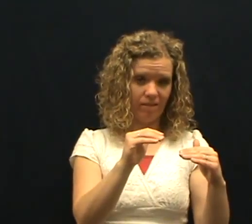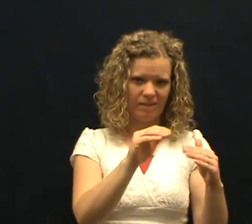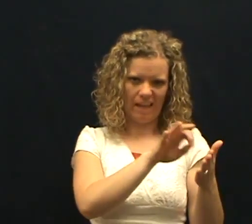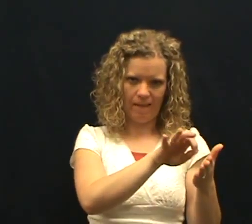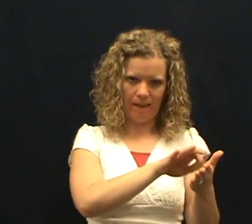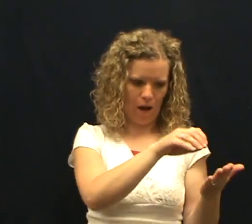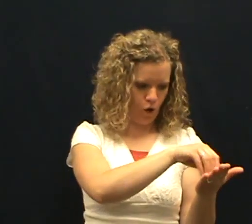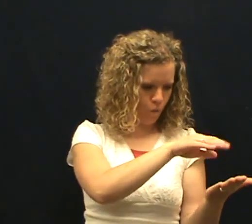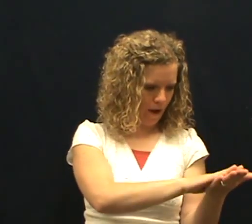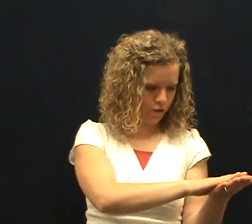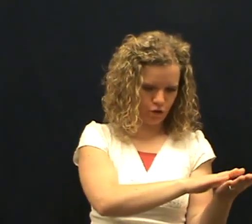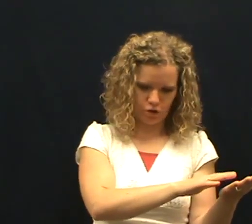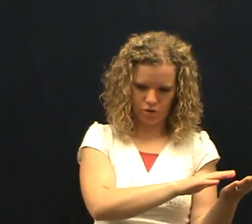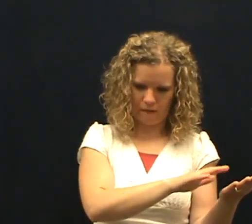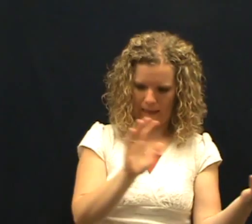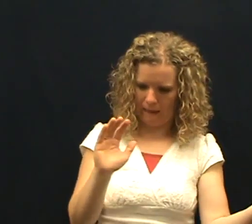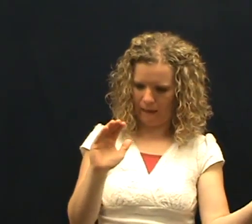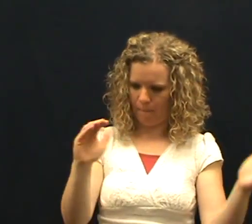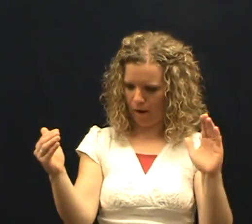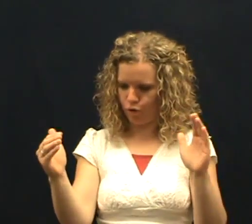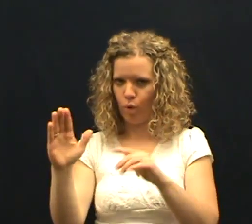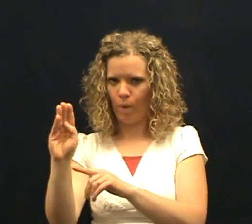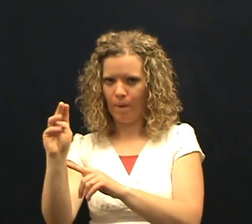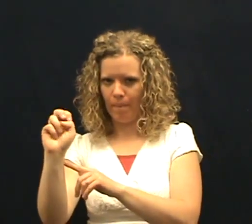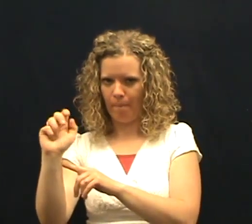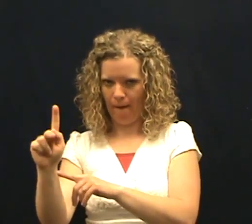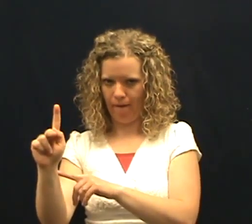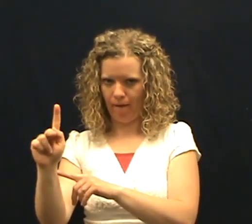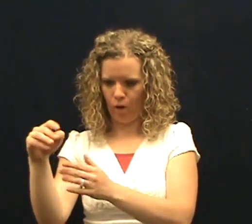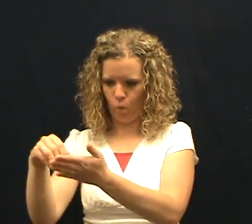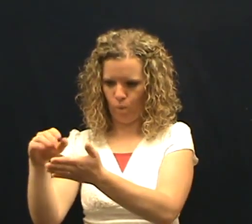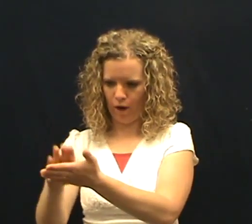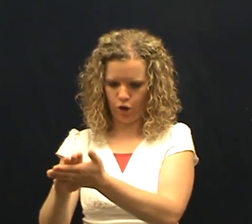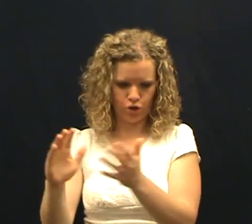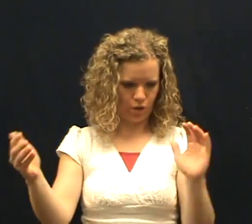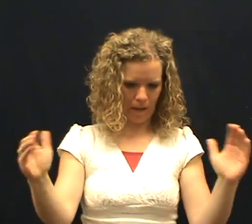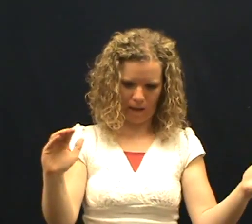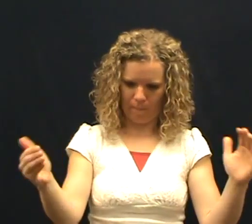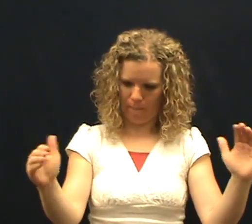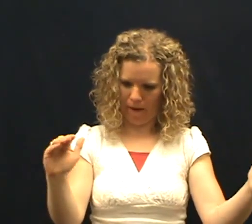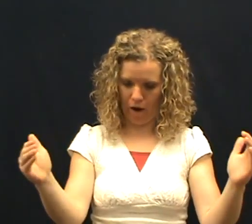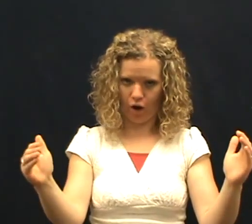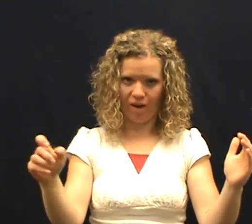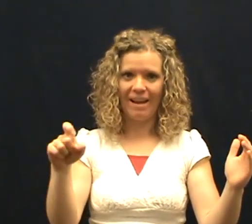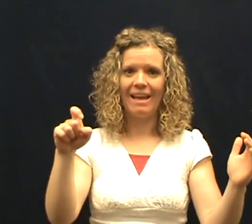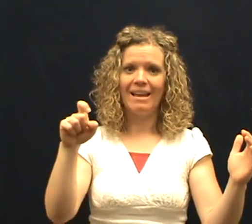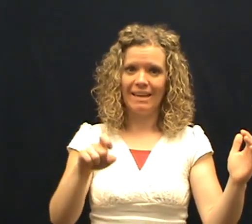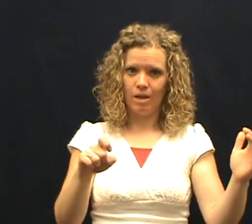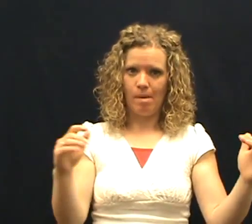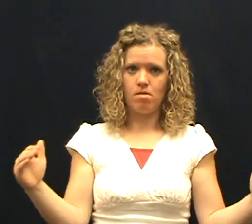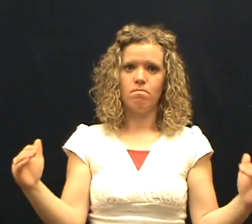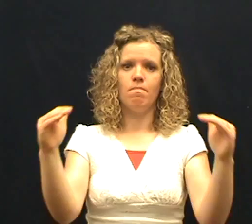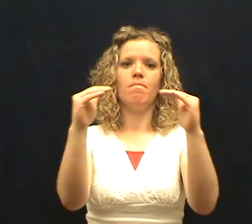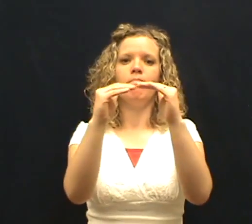cash balance reported by the bank. And they make sure that those are either the same or that they can explain the differences through a